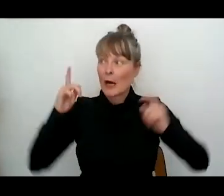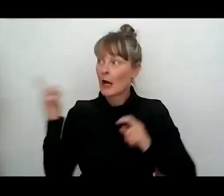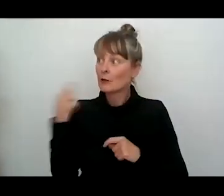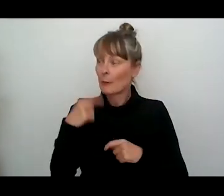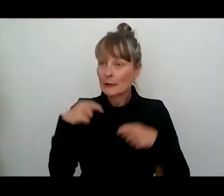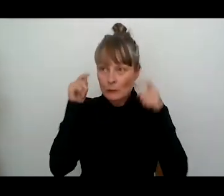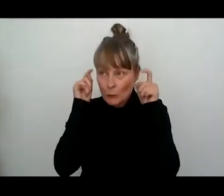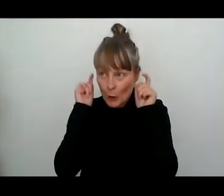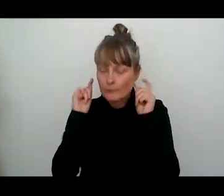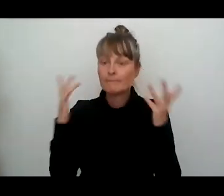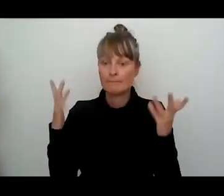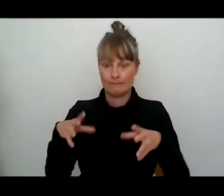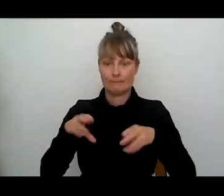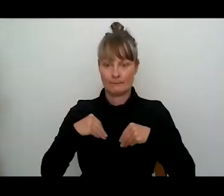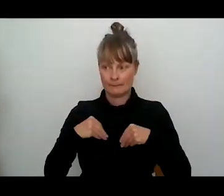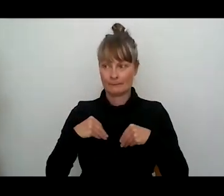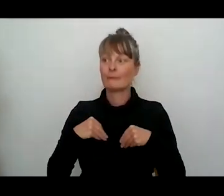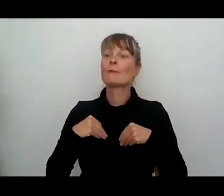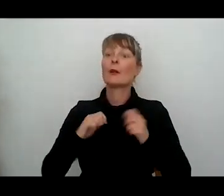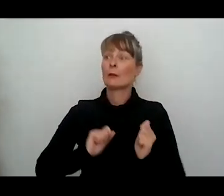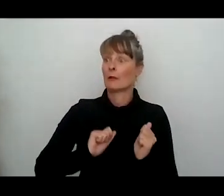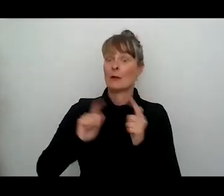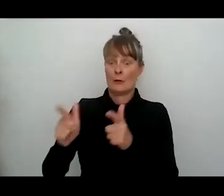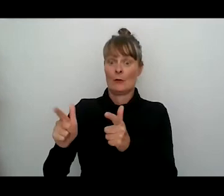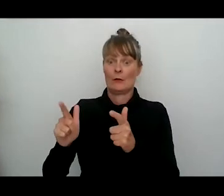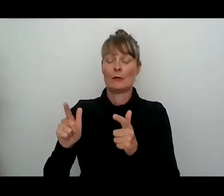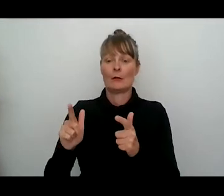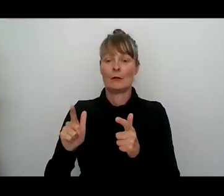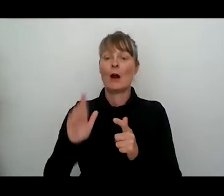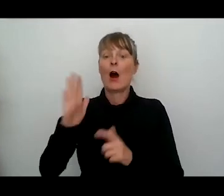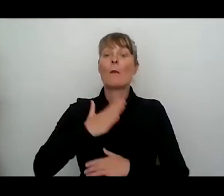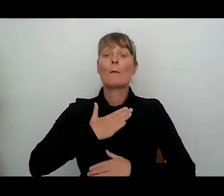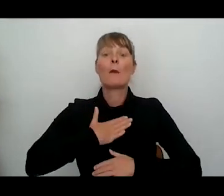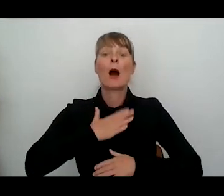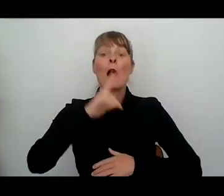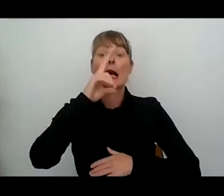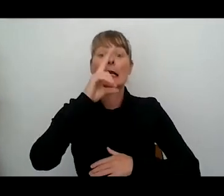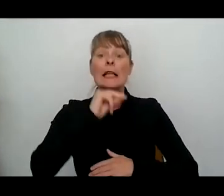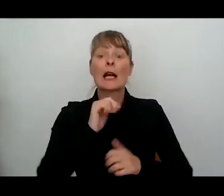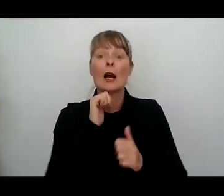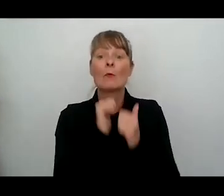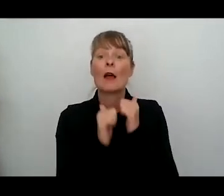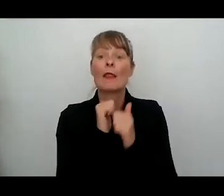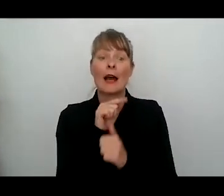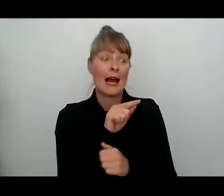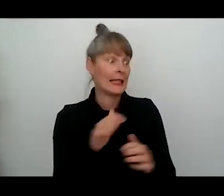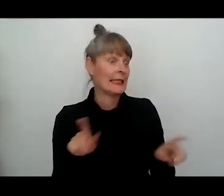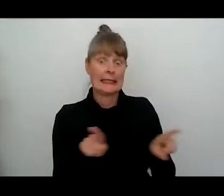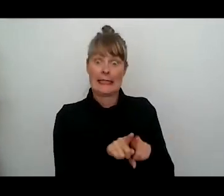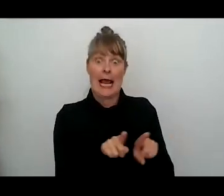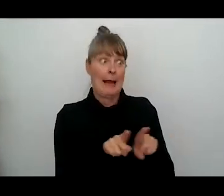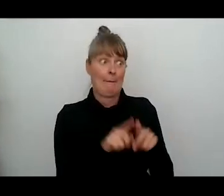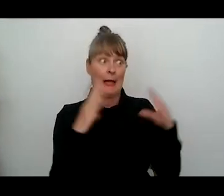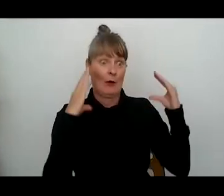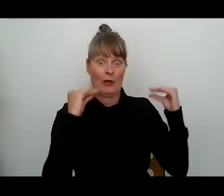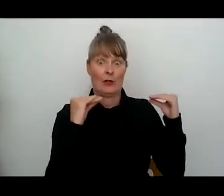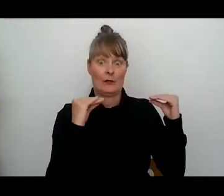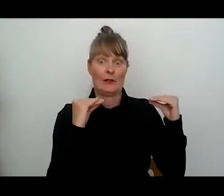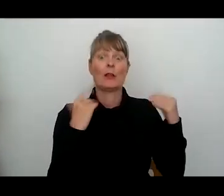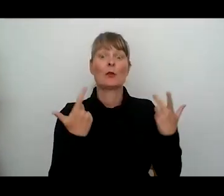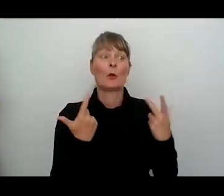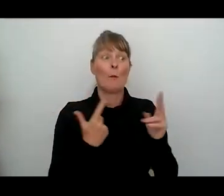And yeah, so we went in. And what I did mention before is my younger brother was found to have the exact same hearing loss. So we both went in with